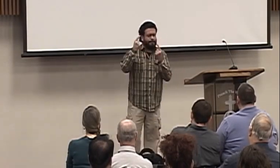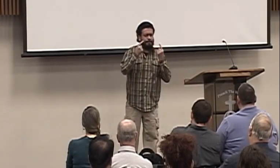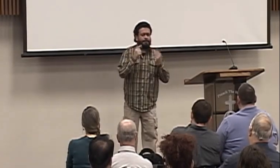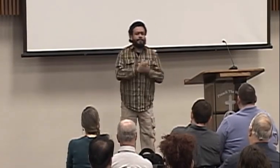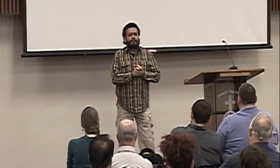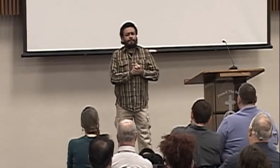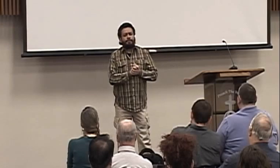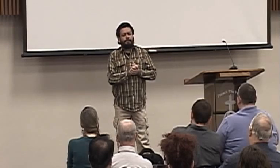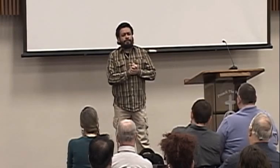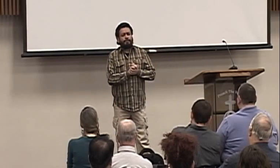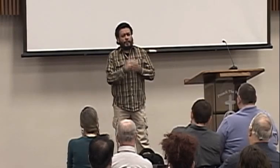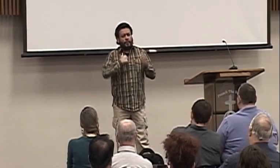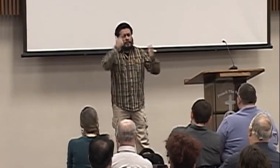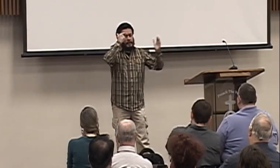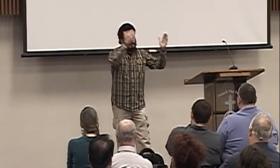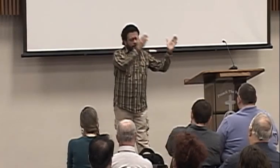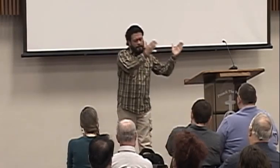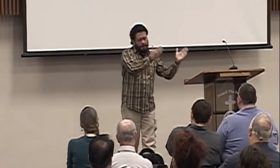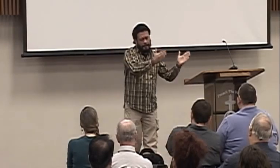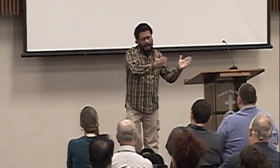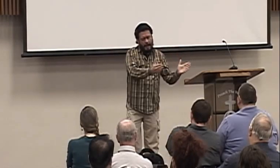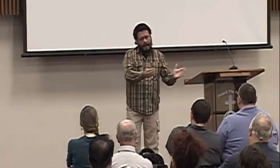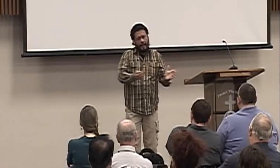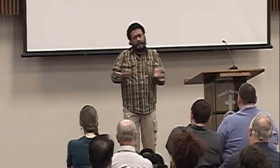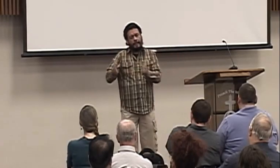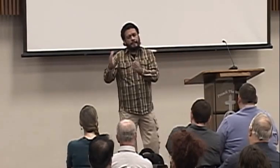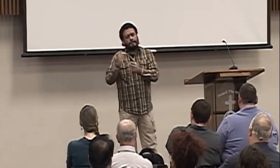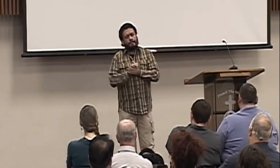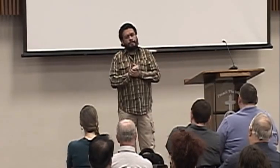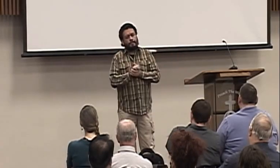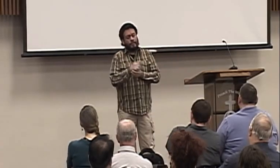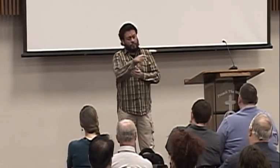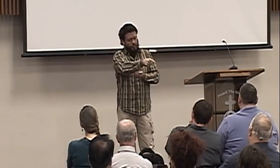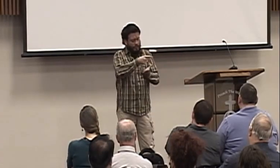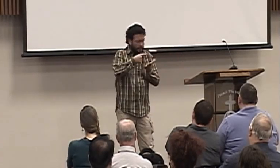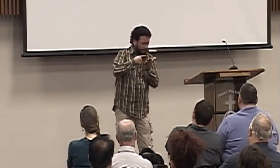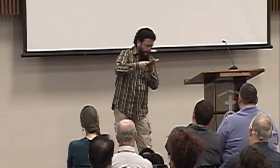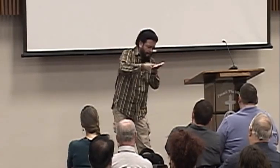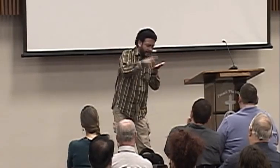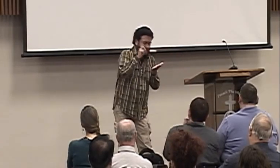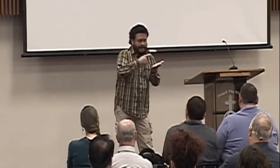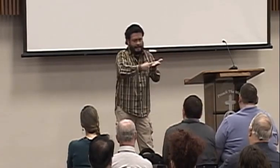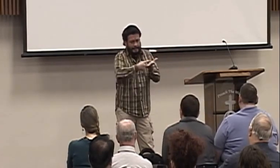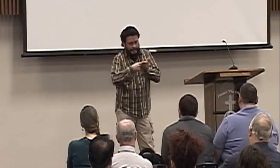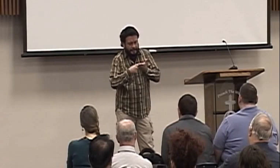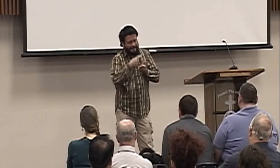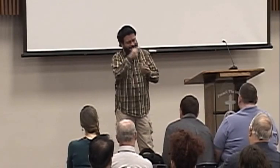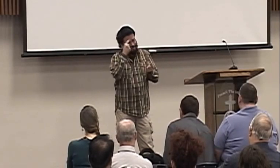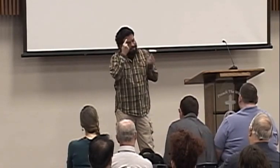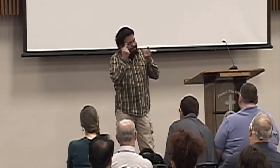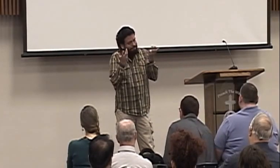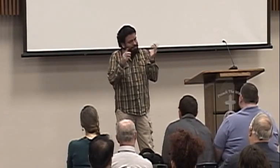So I began to think and to plan, and we discussed it. I discussed with Dennis and